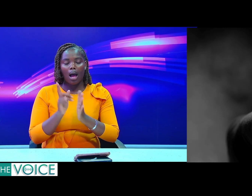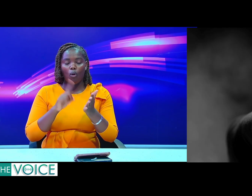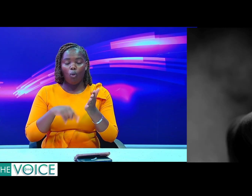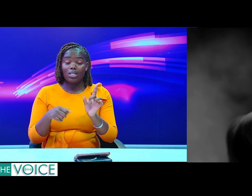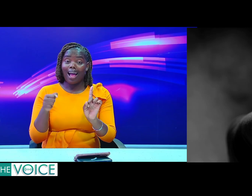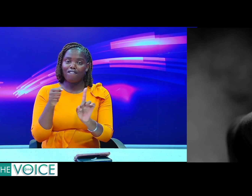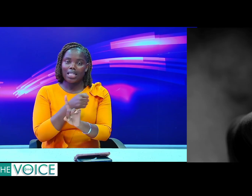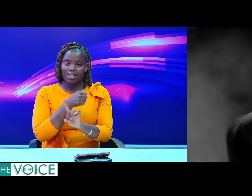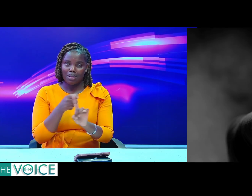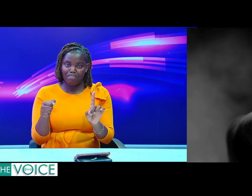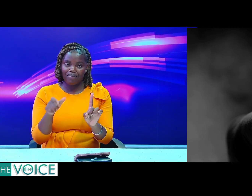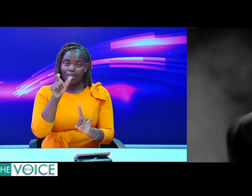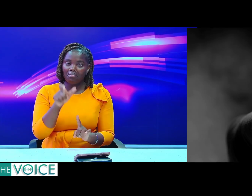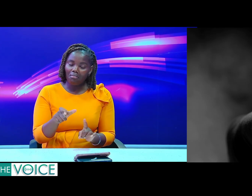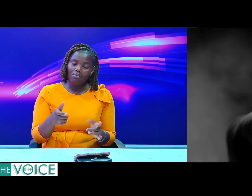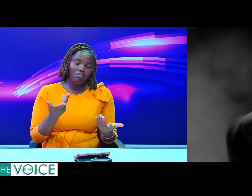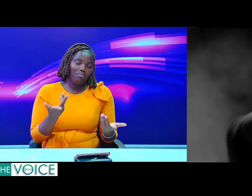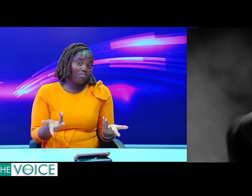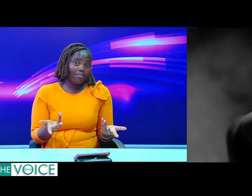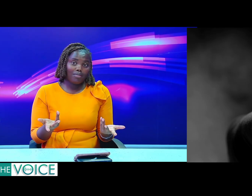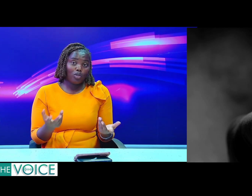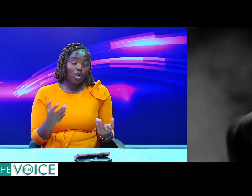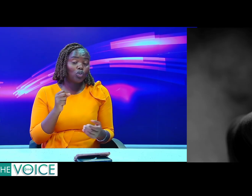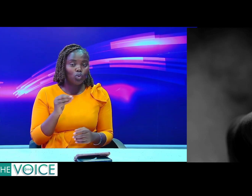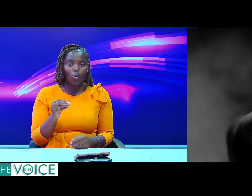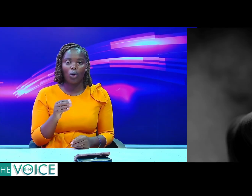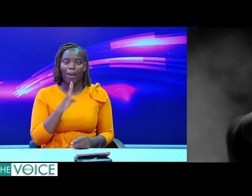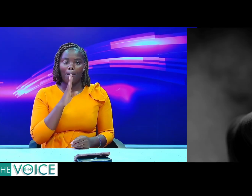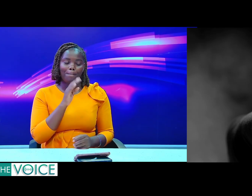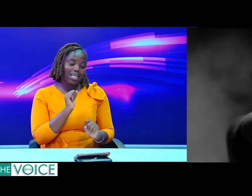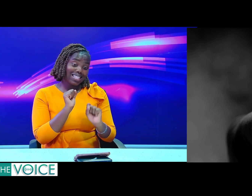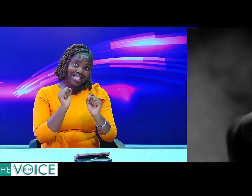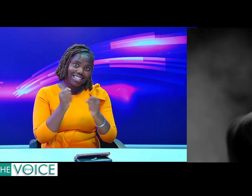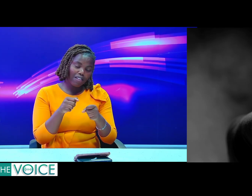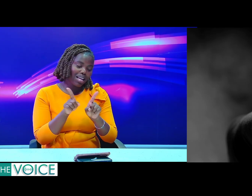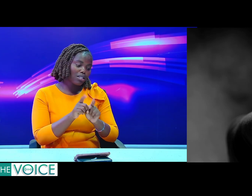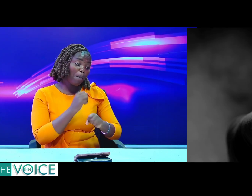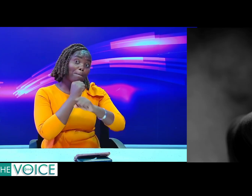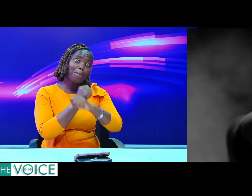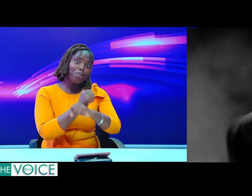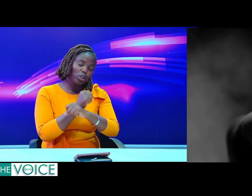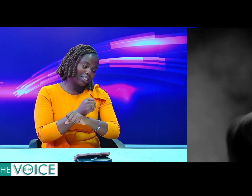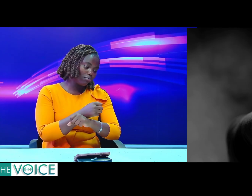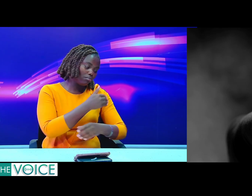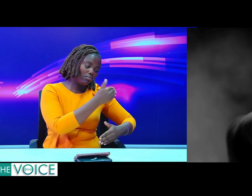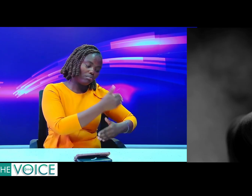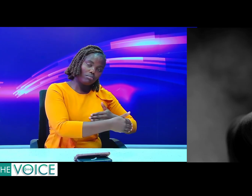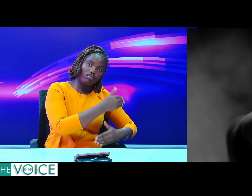any person, remember, can become a victim of these issues. So please be safe, stay